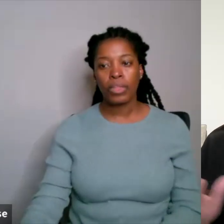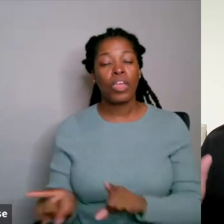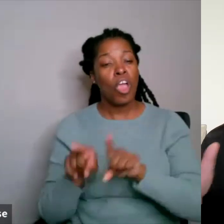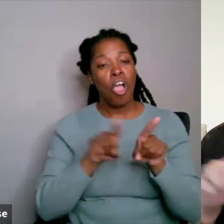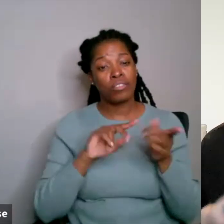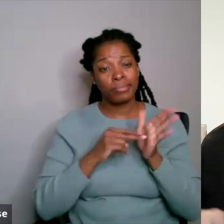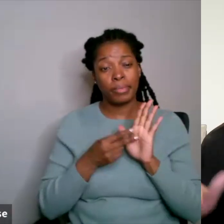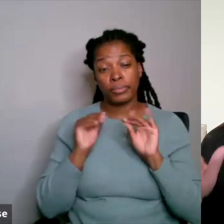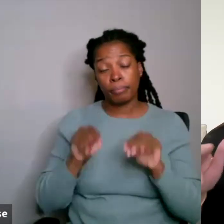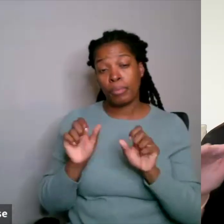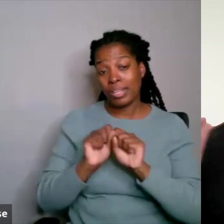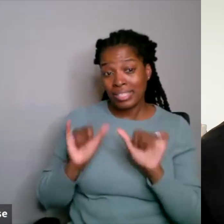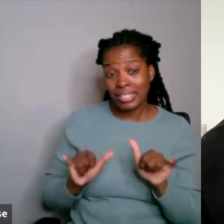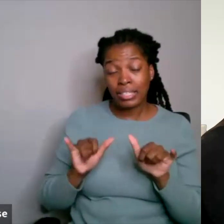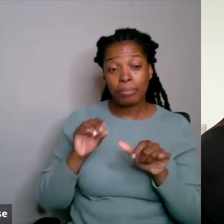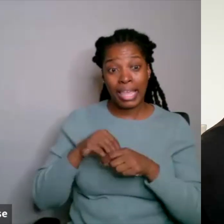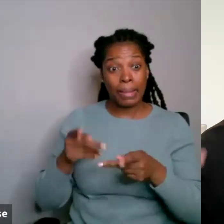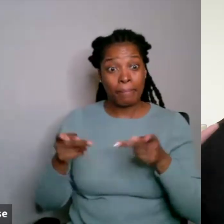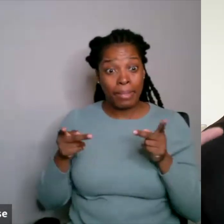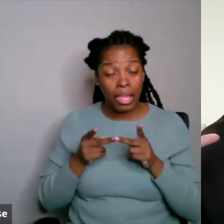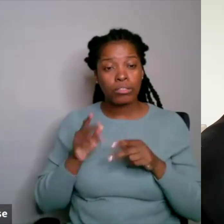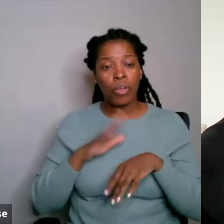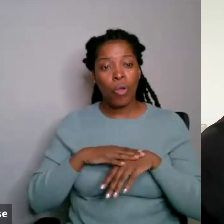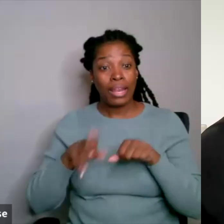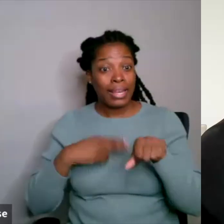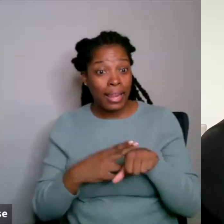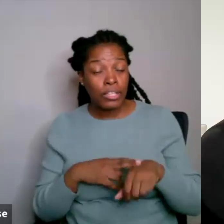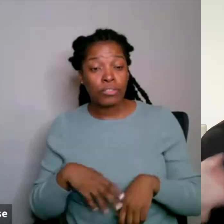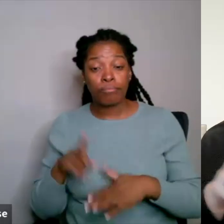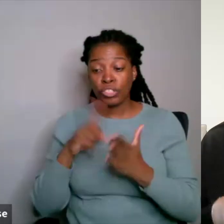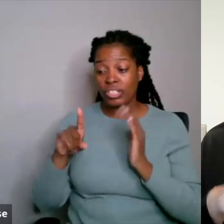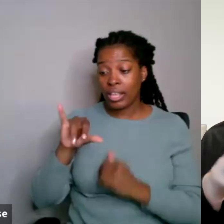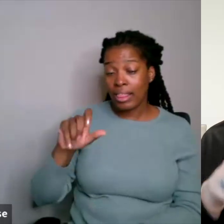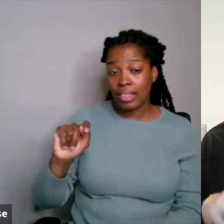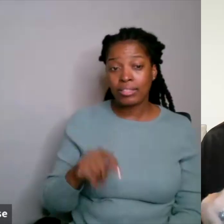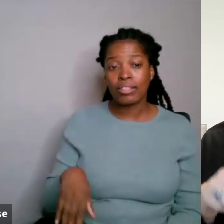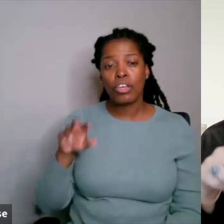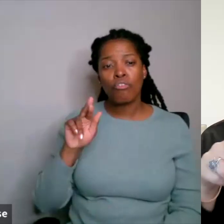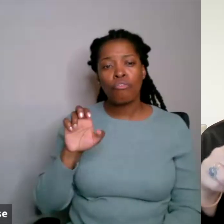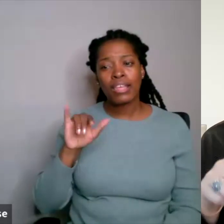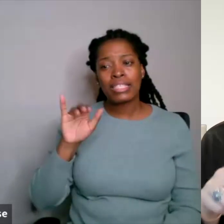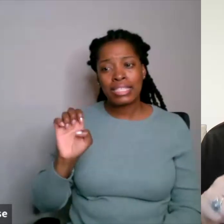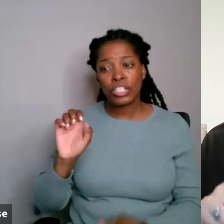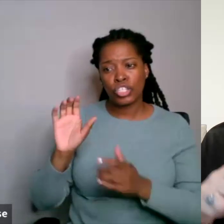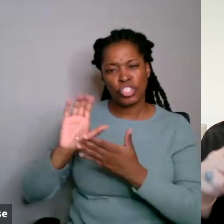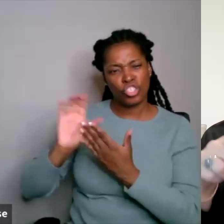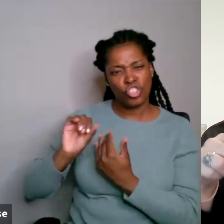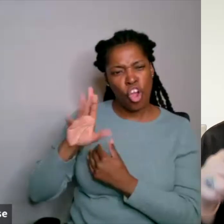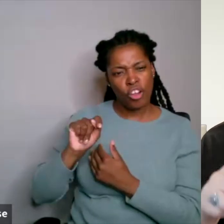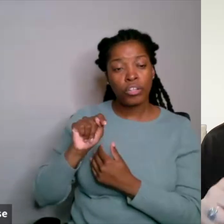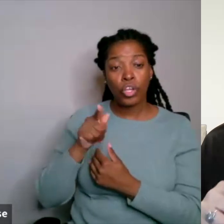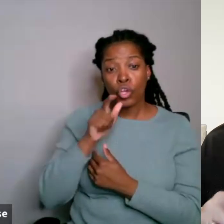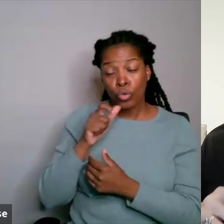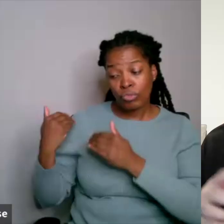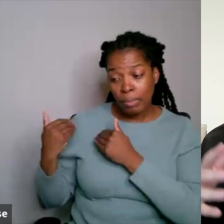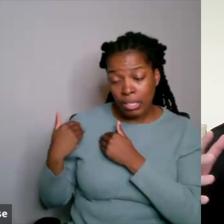place, automation, checklists, delegation, the RACI chart, who's responsible, accountable, who needs to be communicated with,